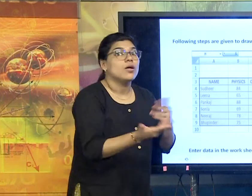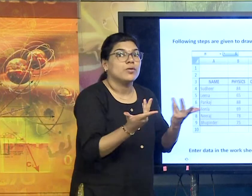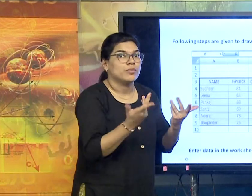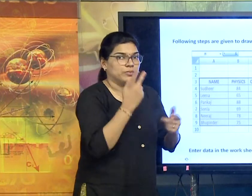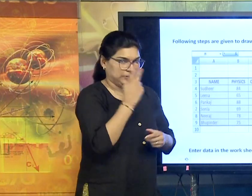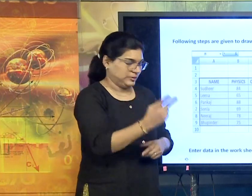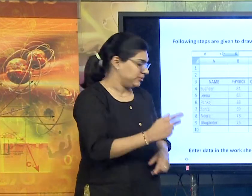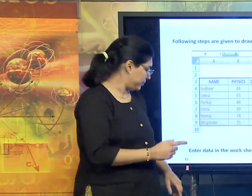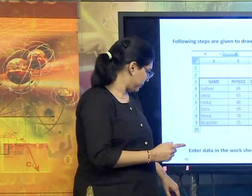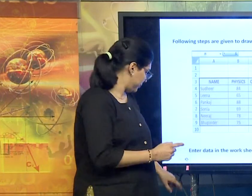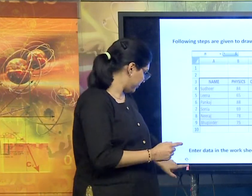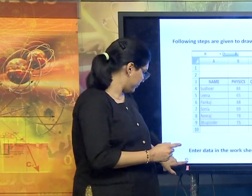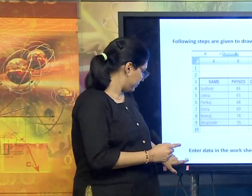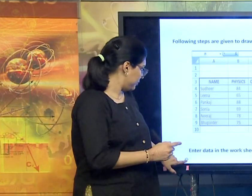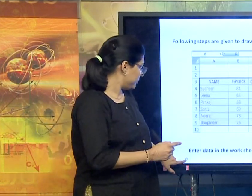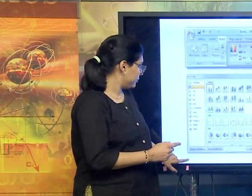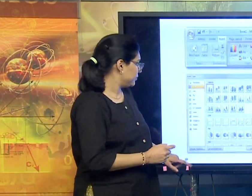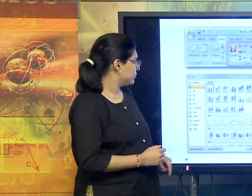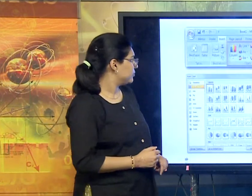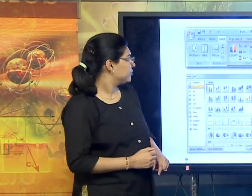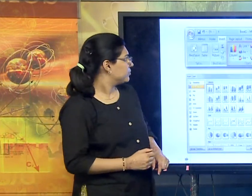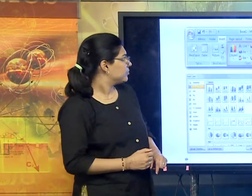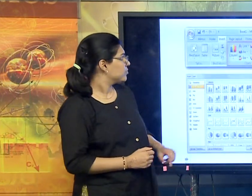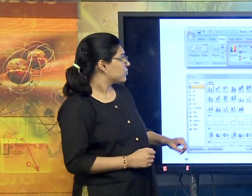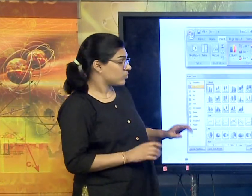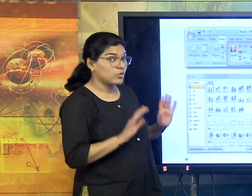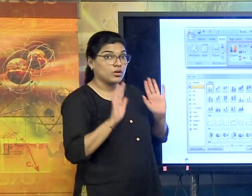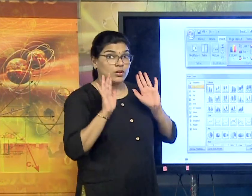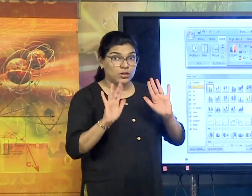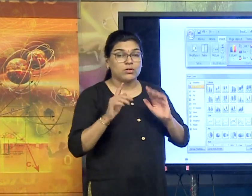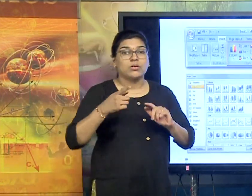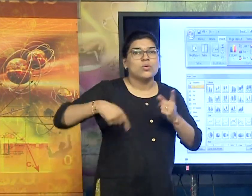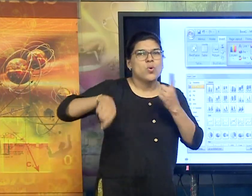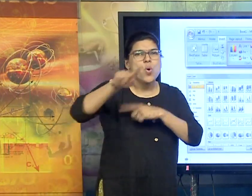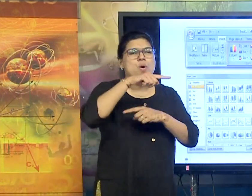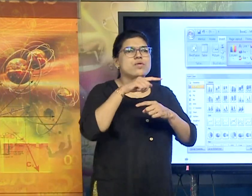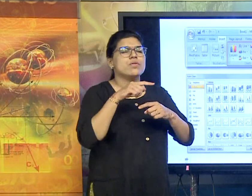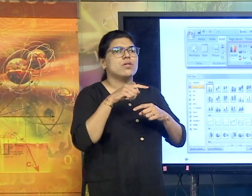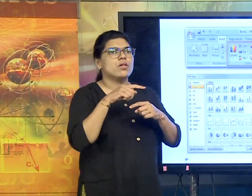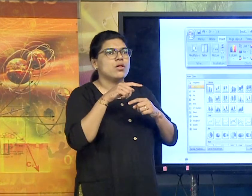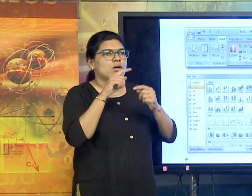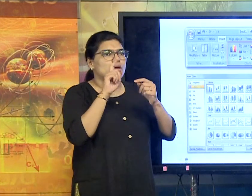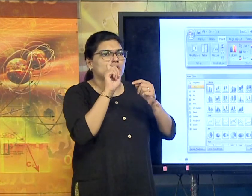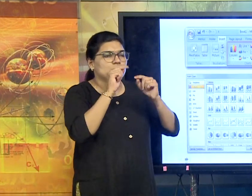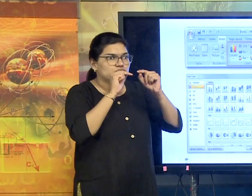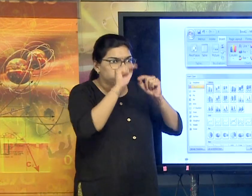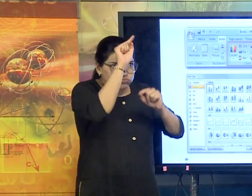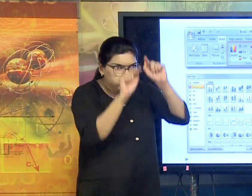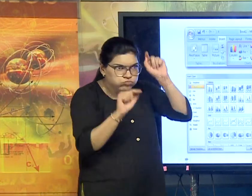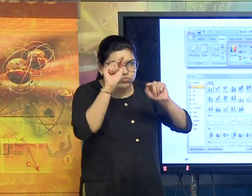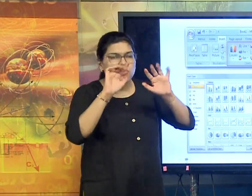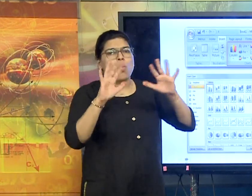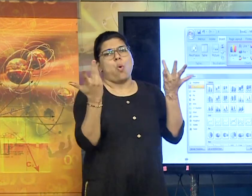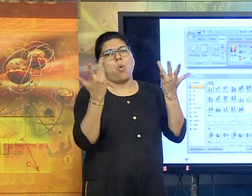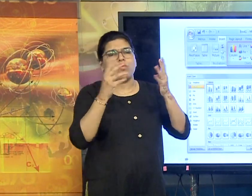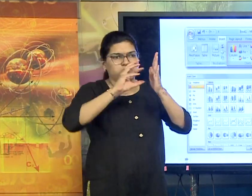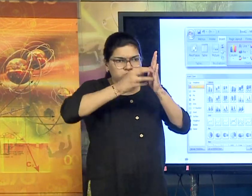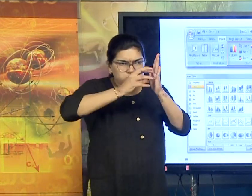you have to drag that content with the help of a mouse And after selecting the